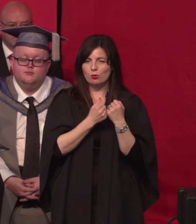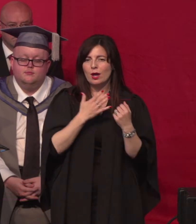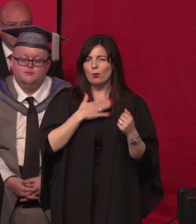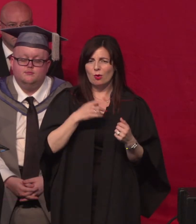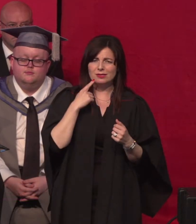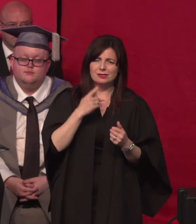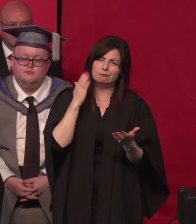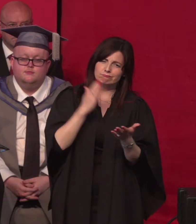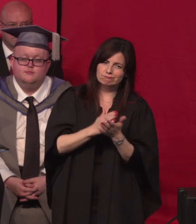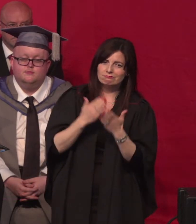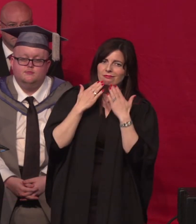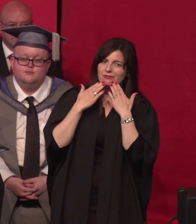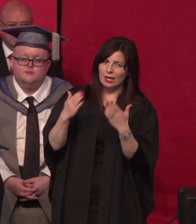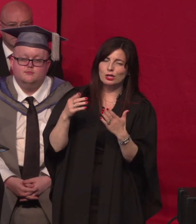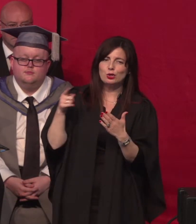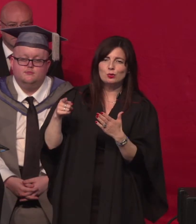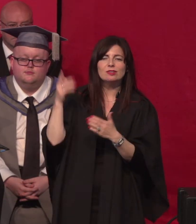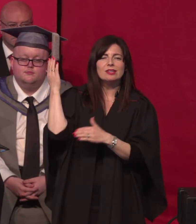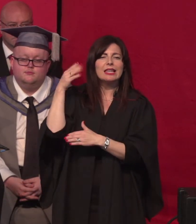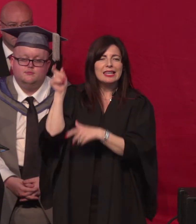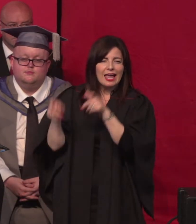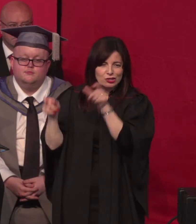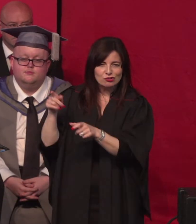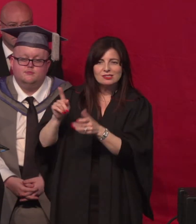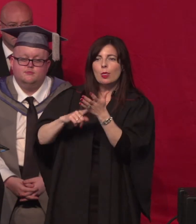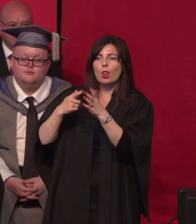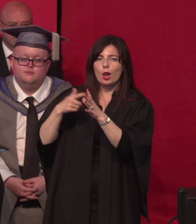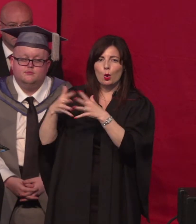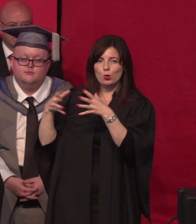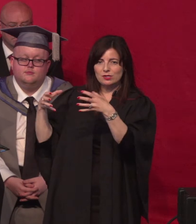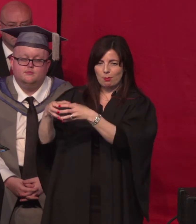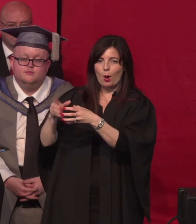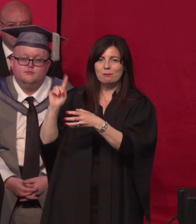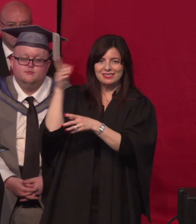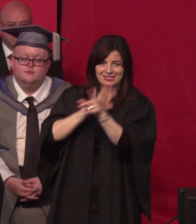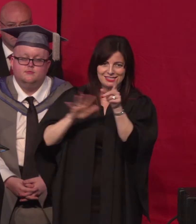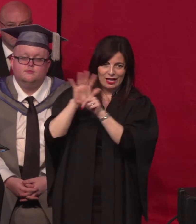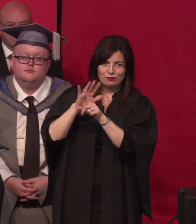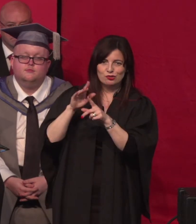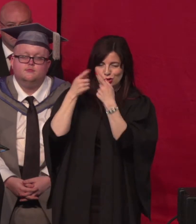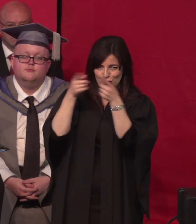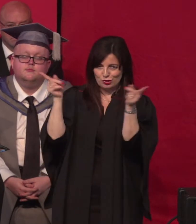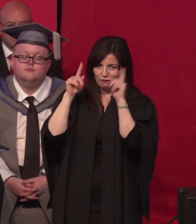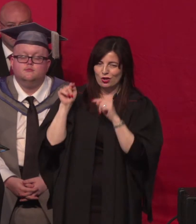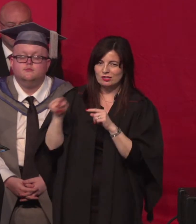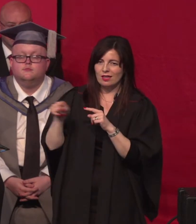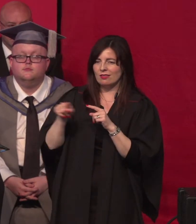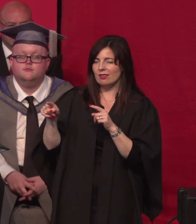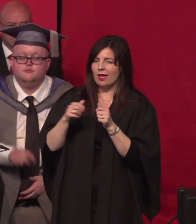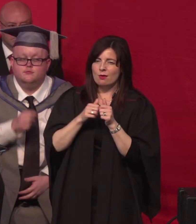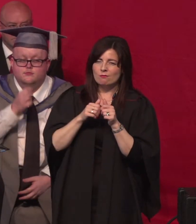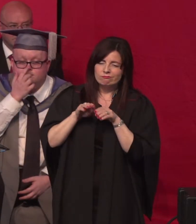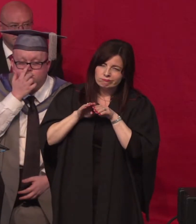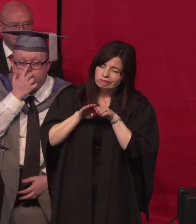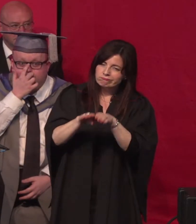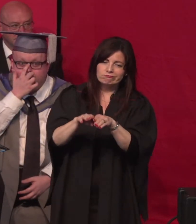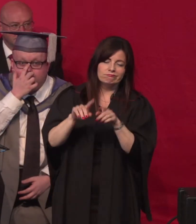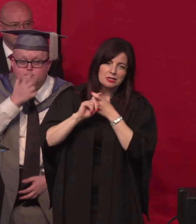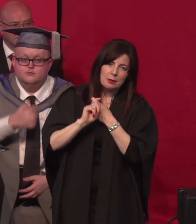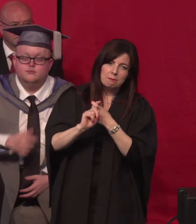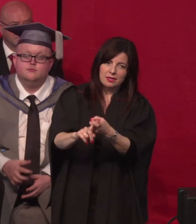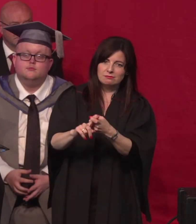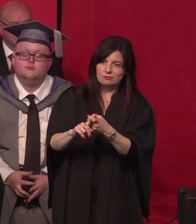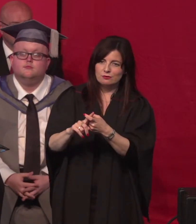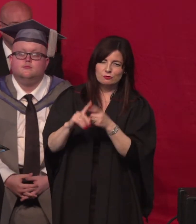sincere gratitude to the lecturers in the Law Department at Staffordshire University for their unwavering commitment to providing an